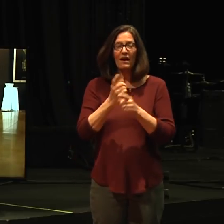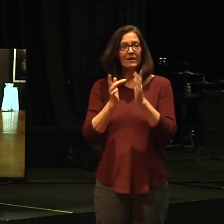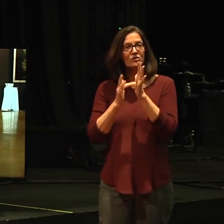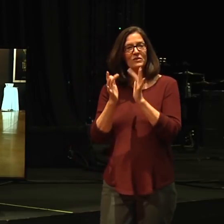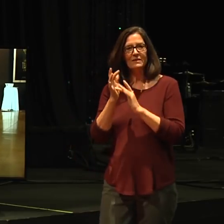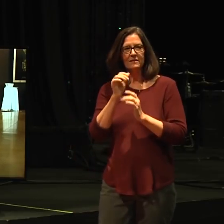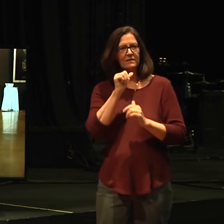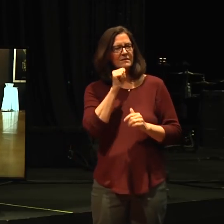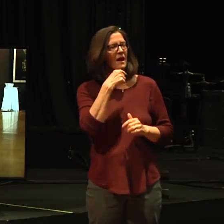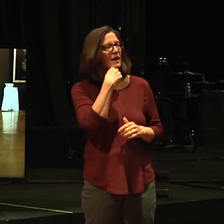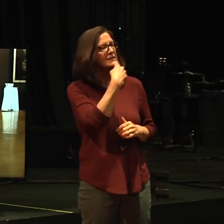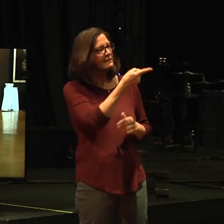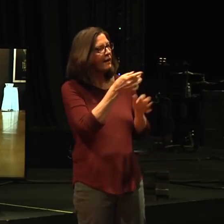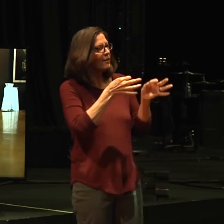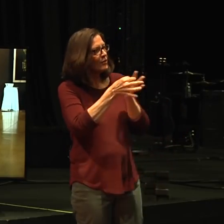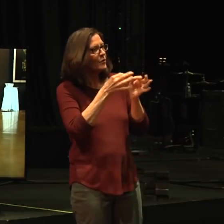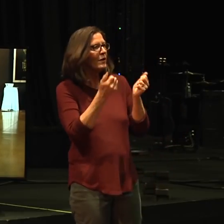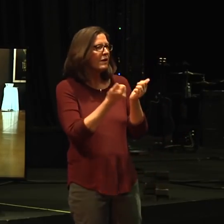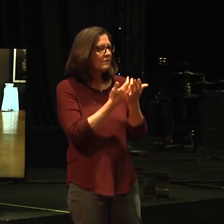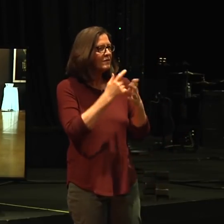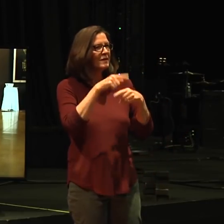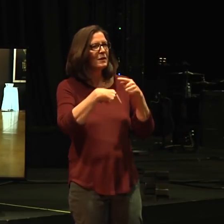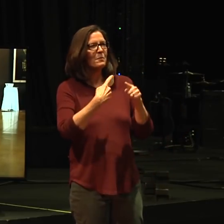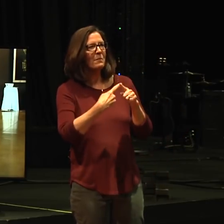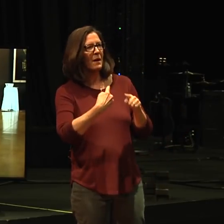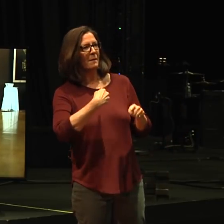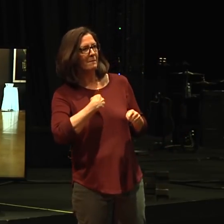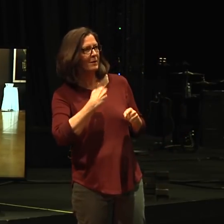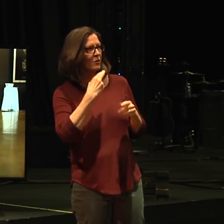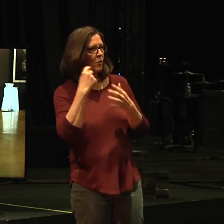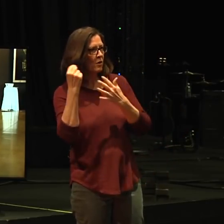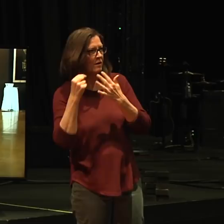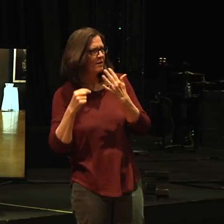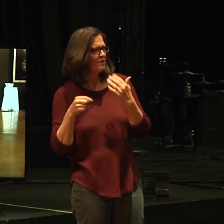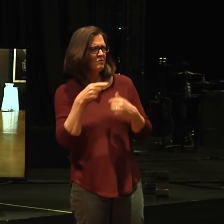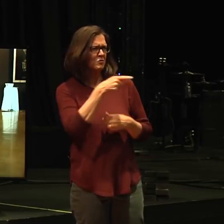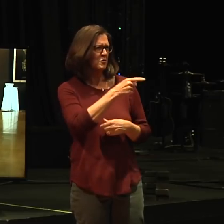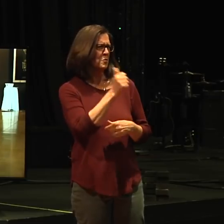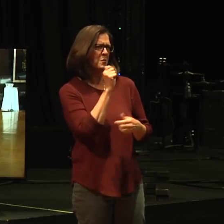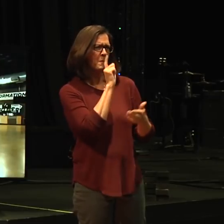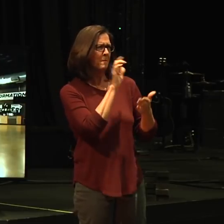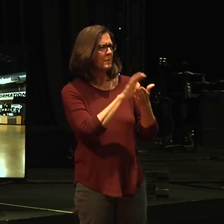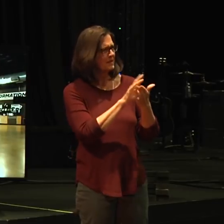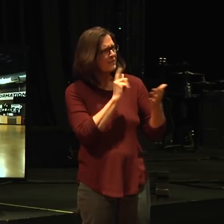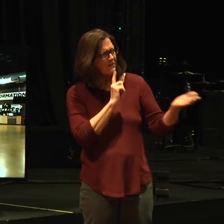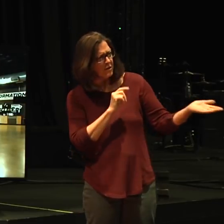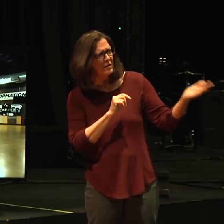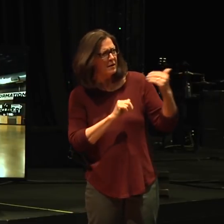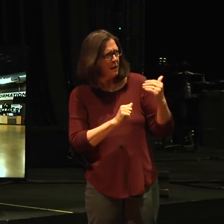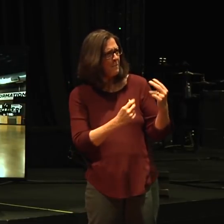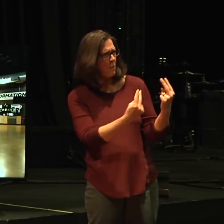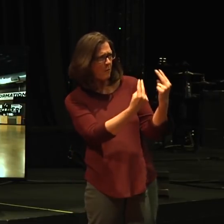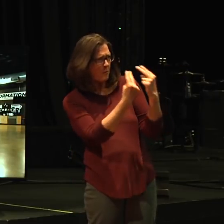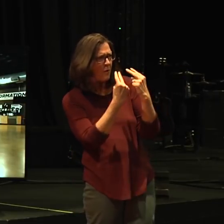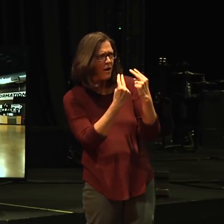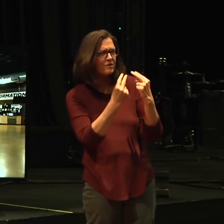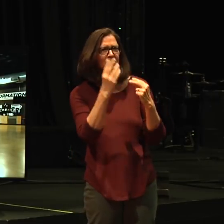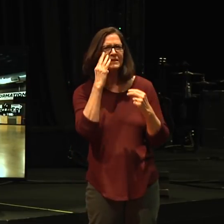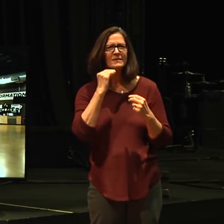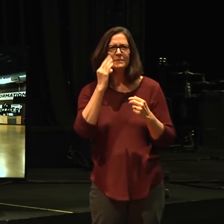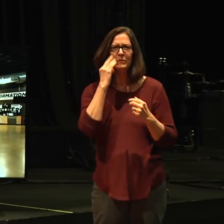you everything up front about me or anything else because you wouldn't believe it anyway. You're going to have to like come and see and